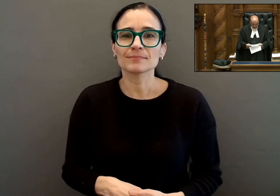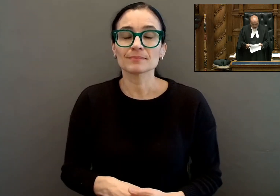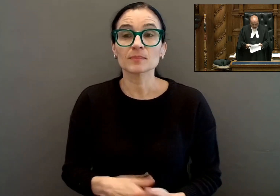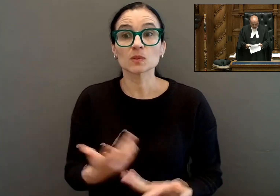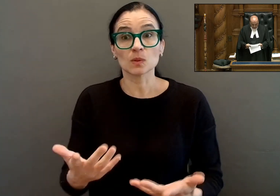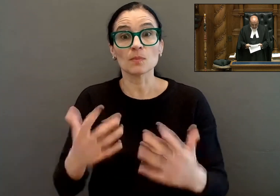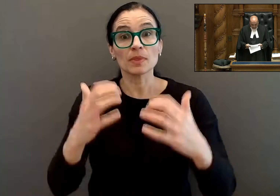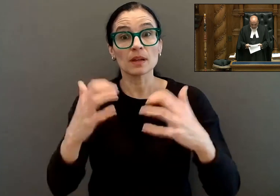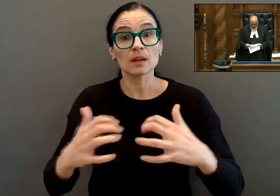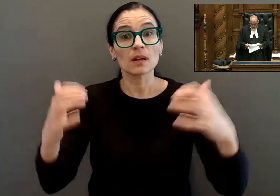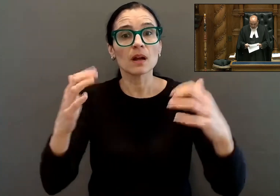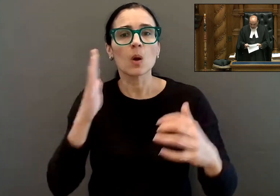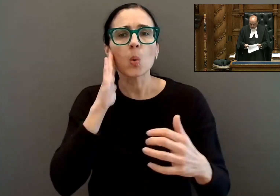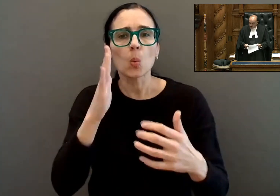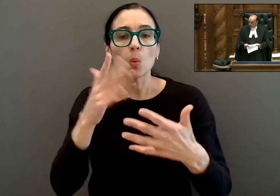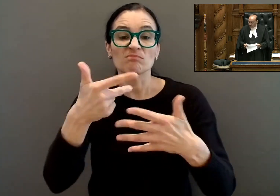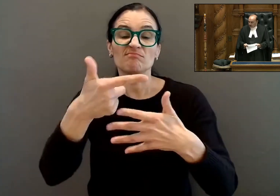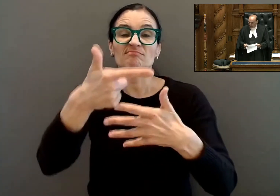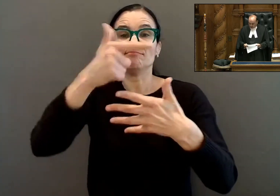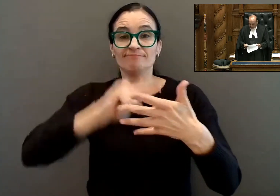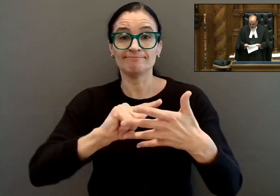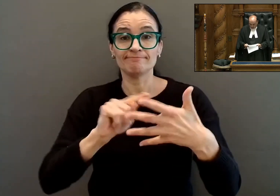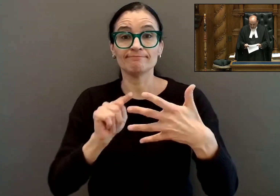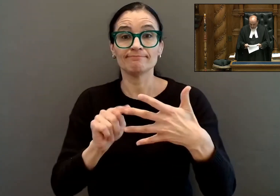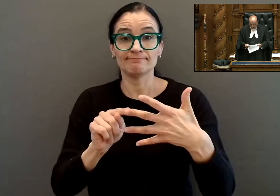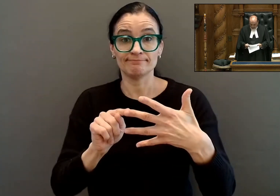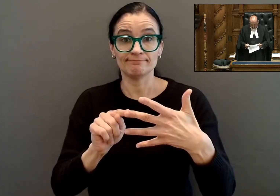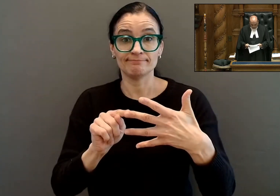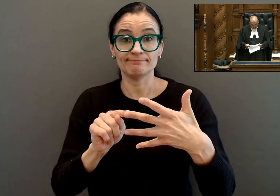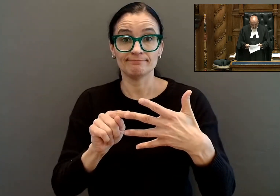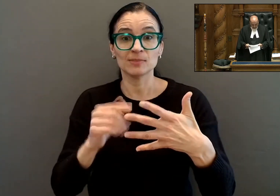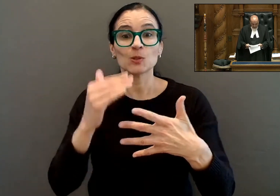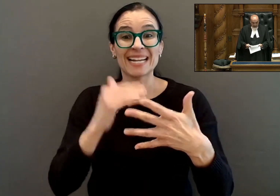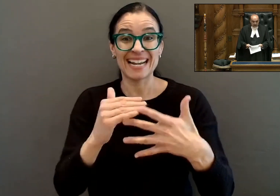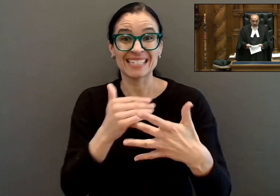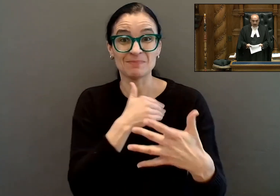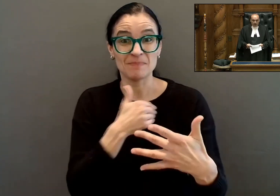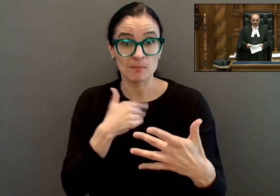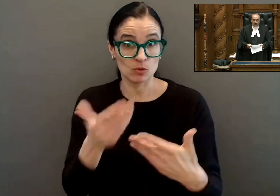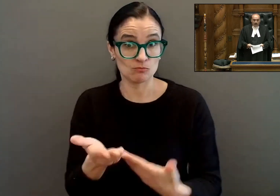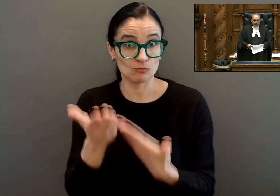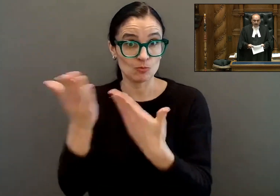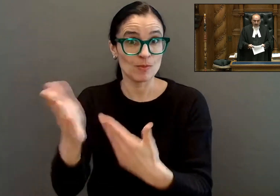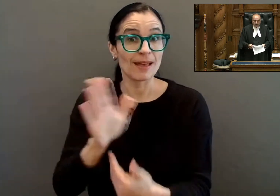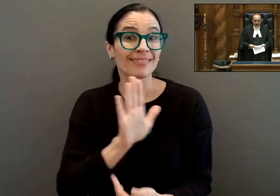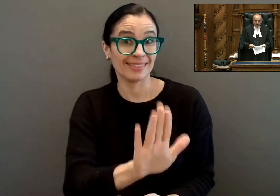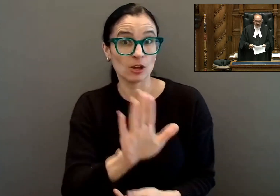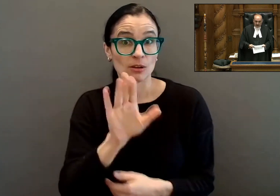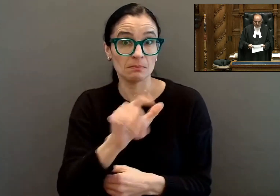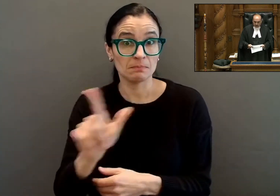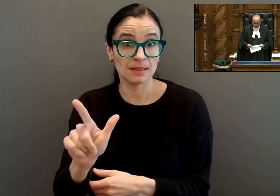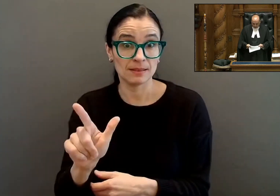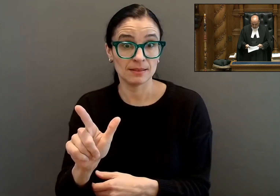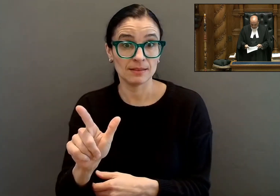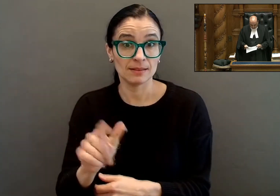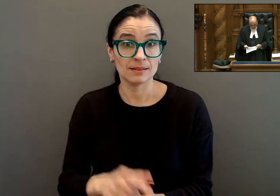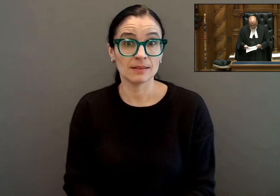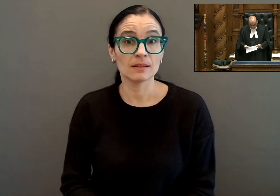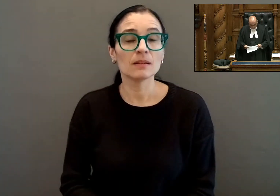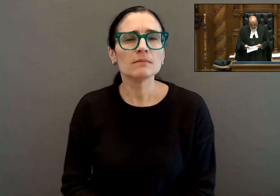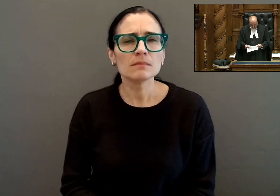precedents to advance their item of business as provided in Standing Order 27, subsection